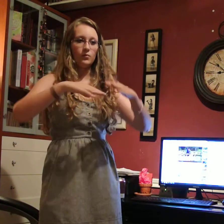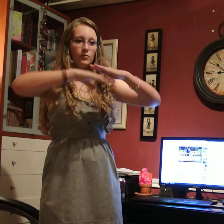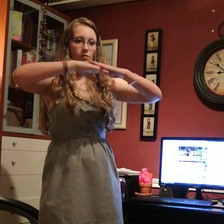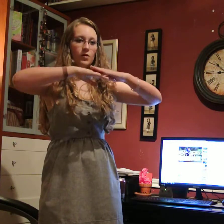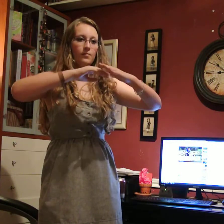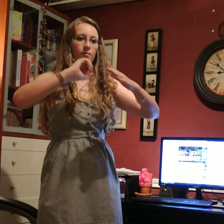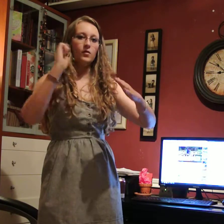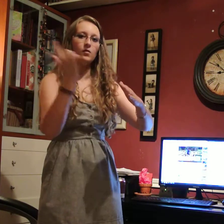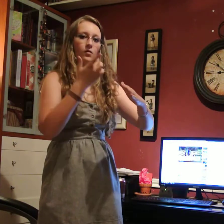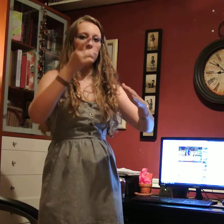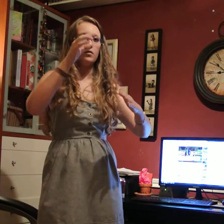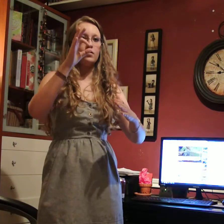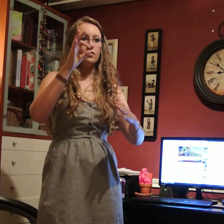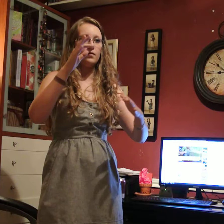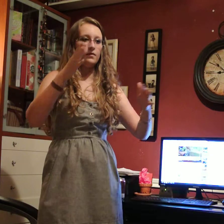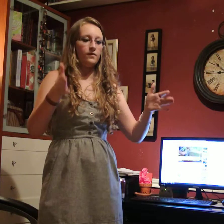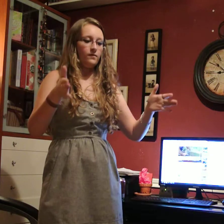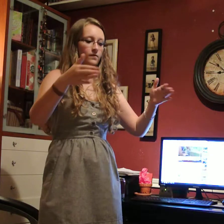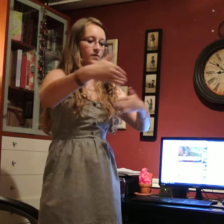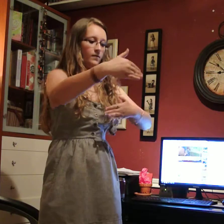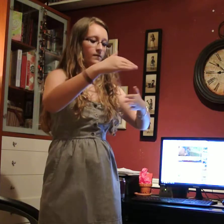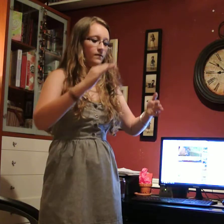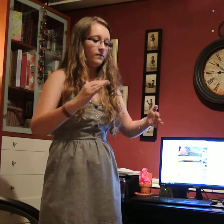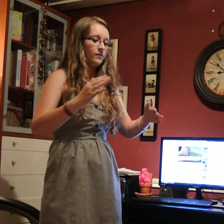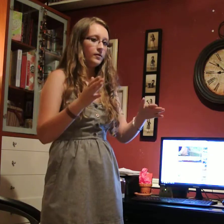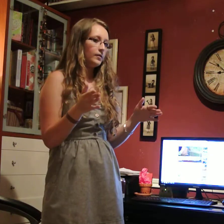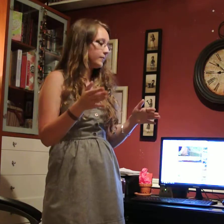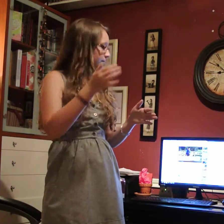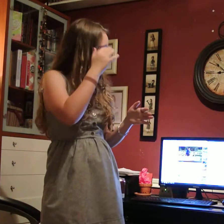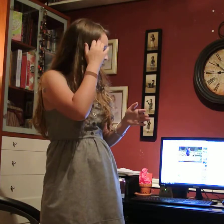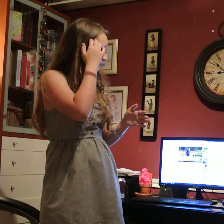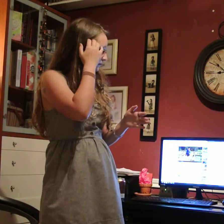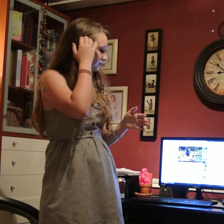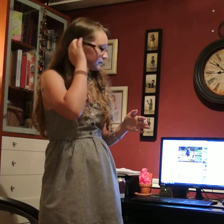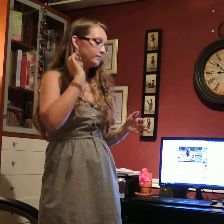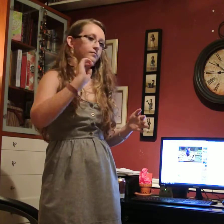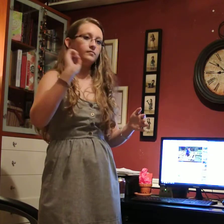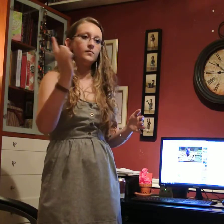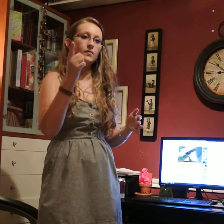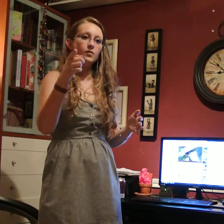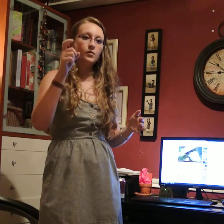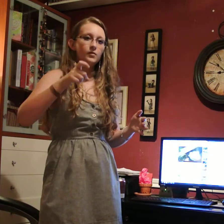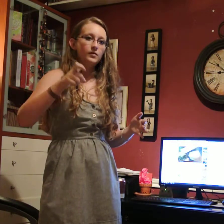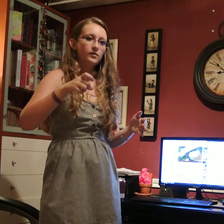wet shoes, the outside of our deck, and then all that's left to do after that is pour in some concrete.